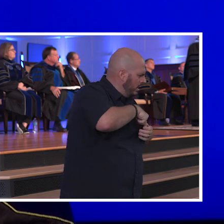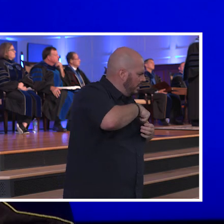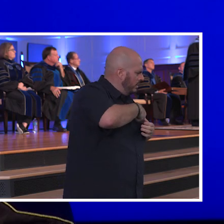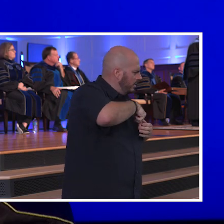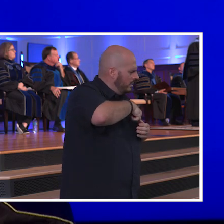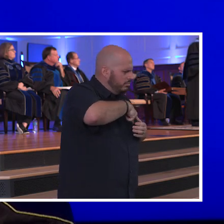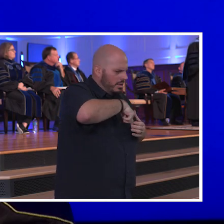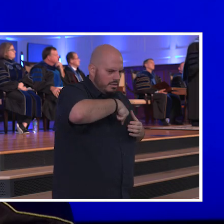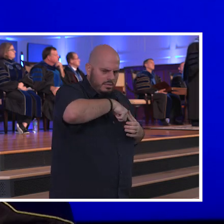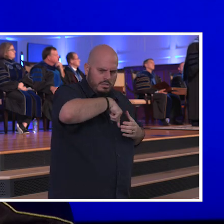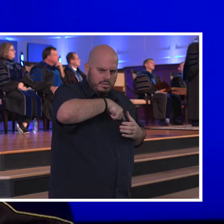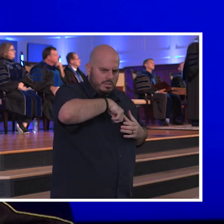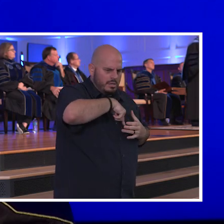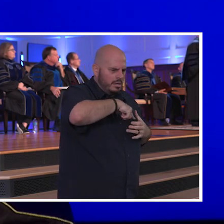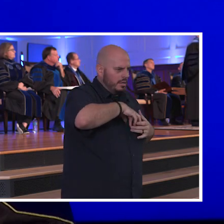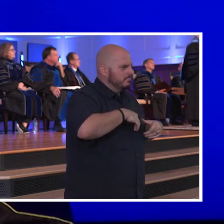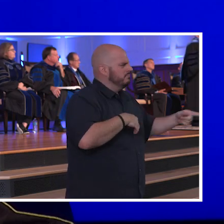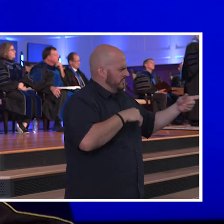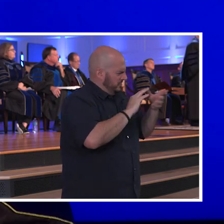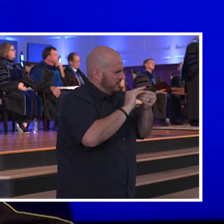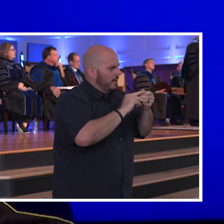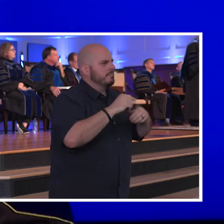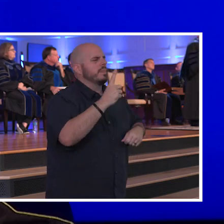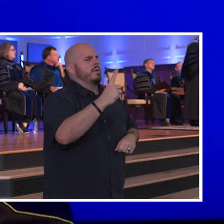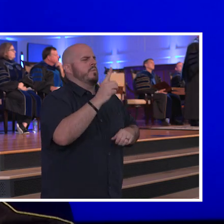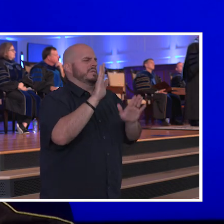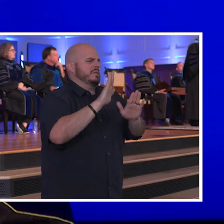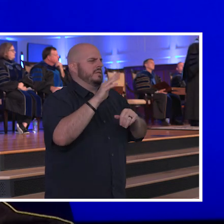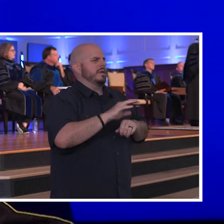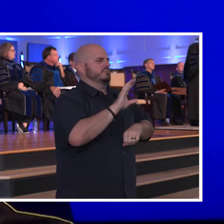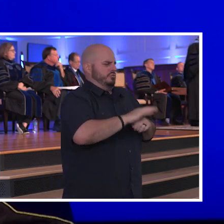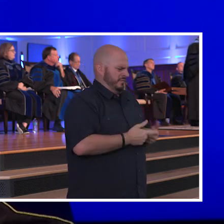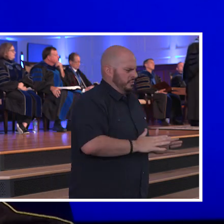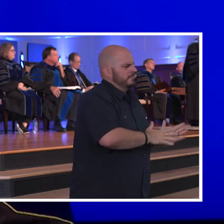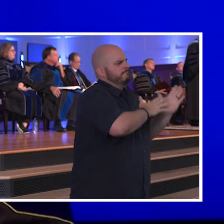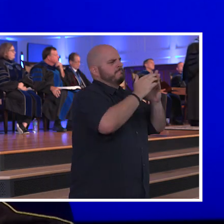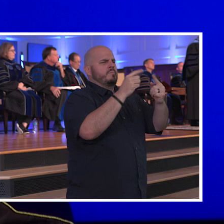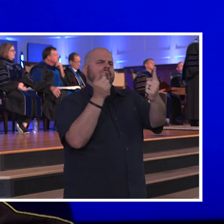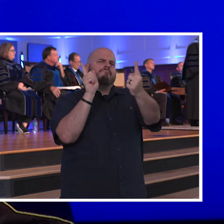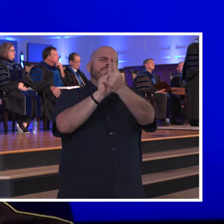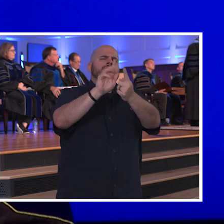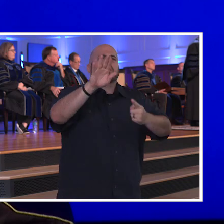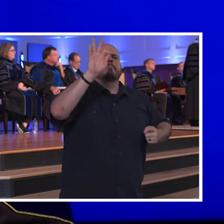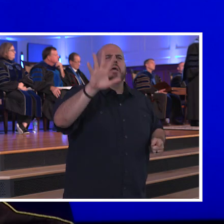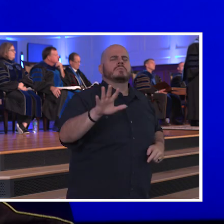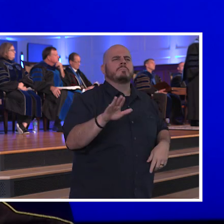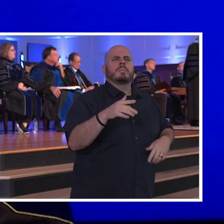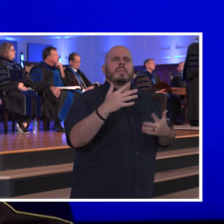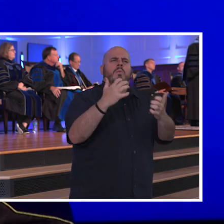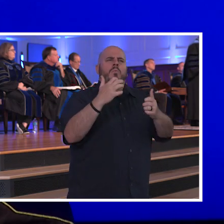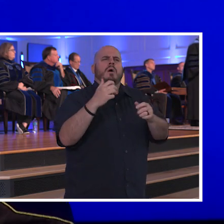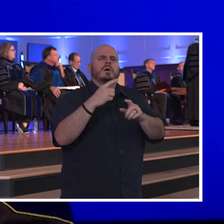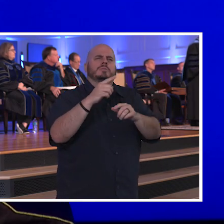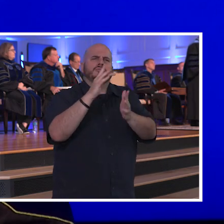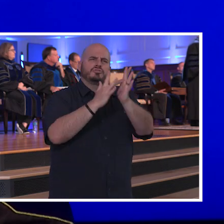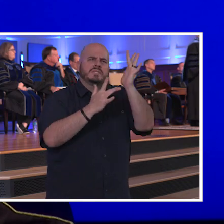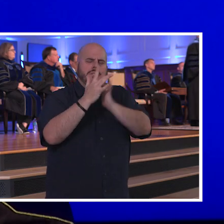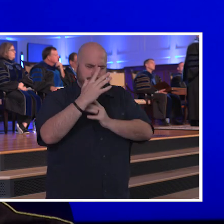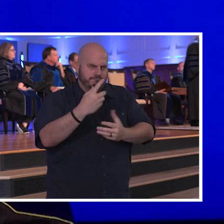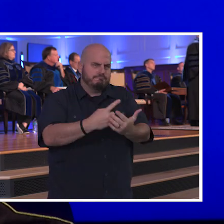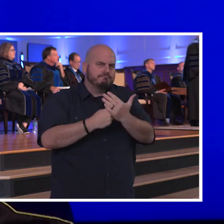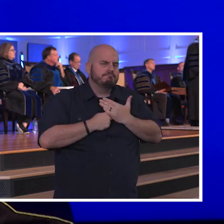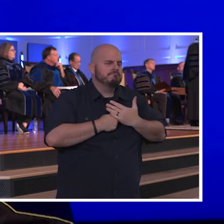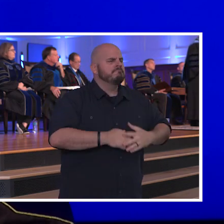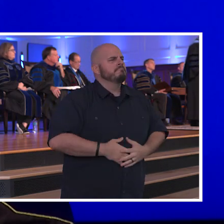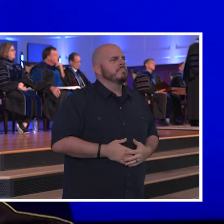she shares that after church one Sunday, she went forward and told the pastor she wanted Jesus. She notes that she did not